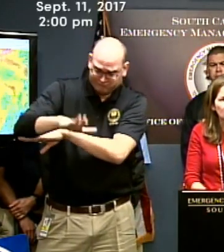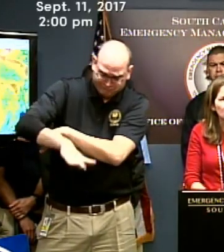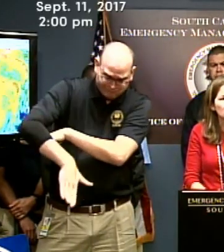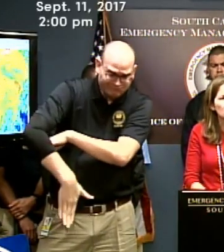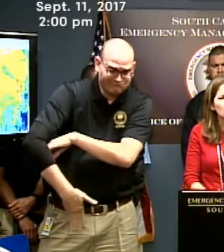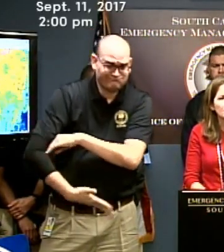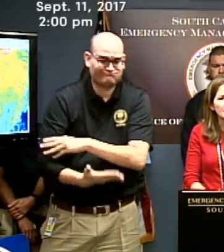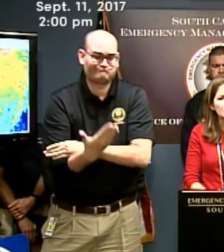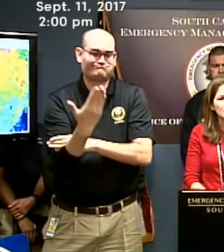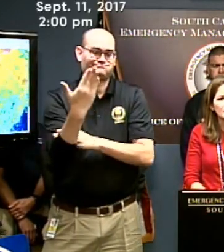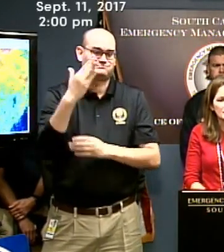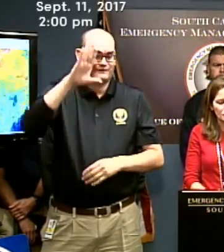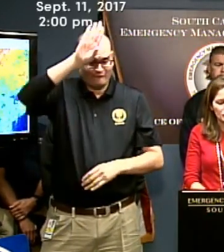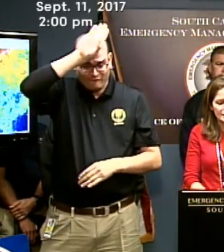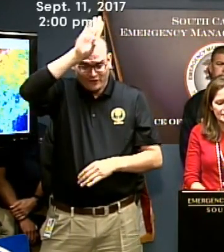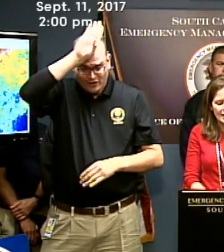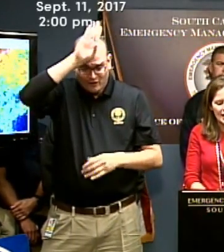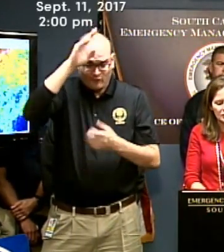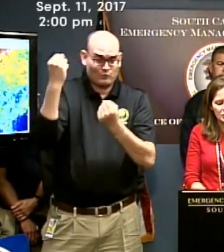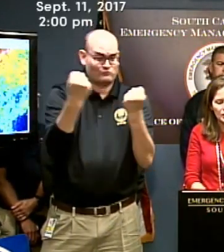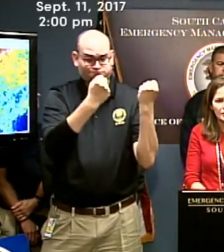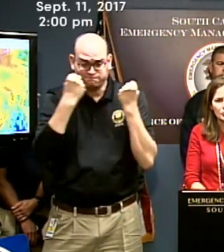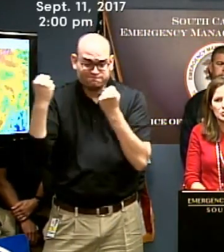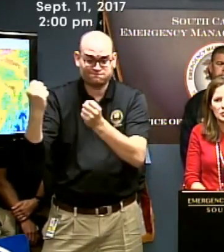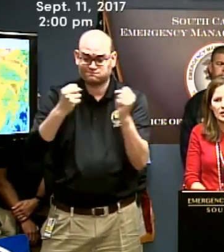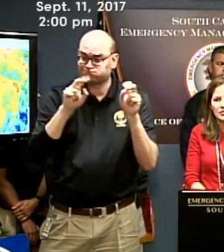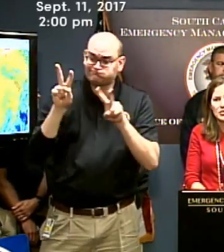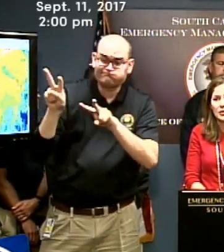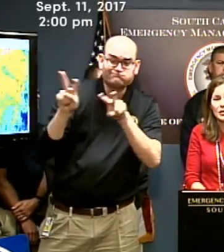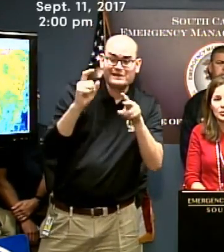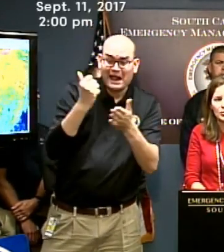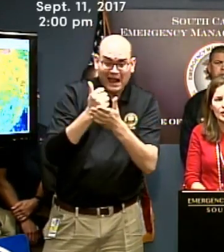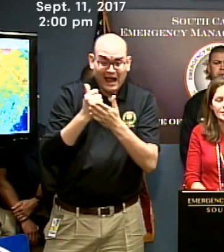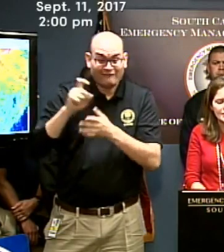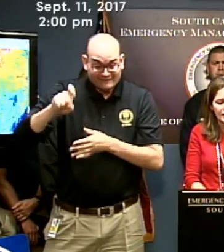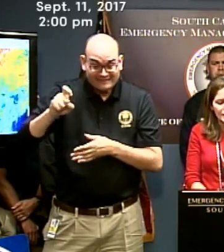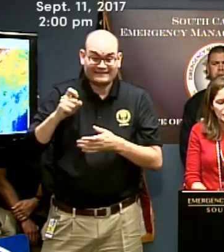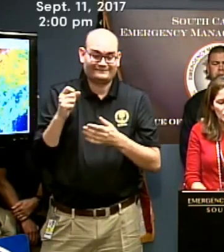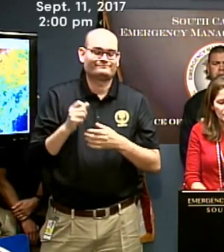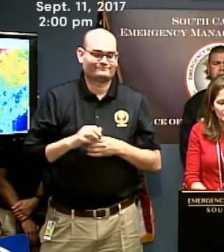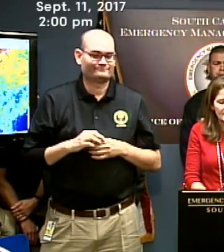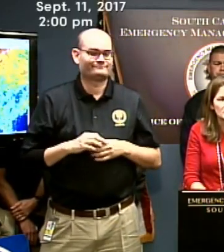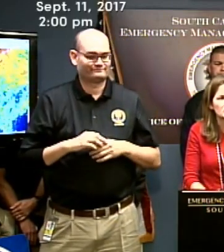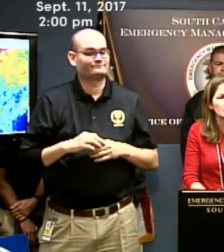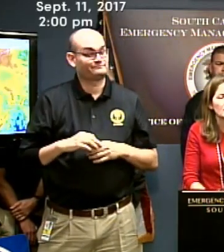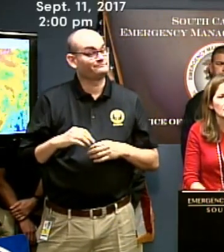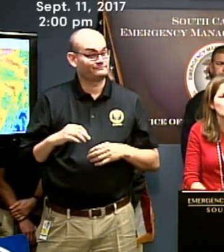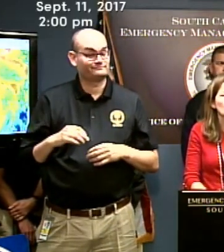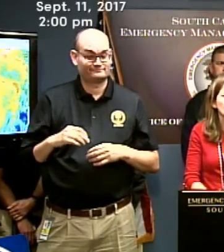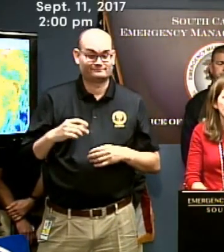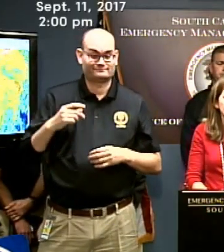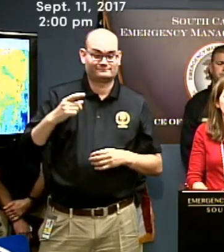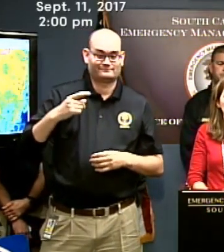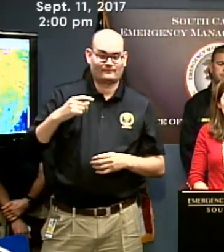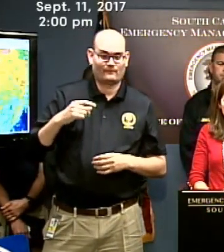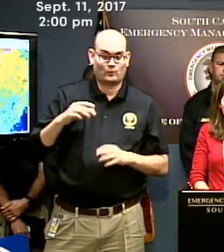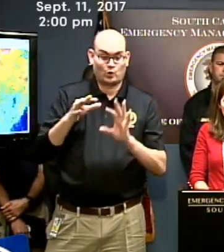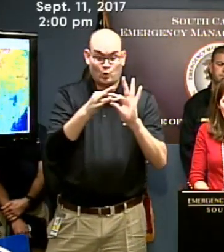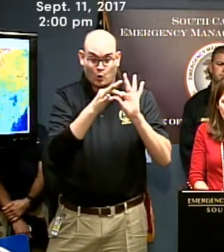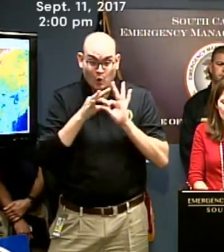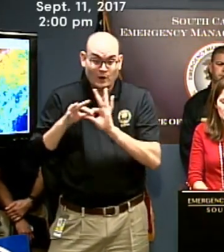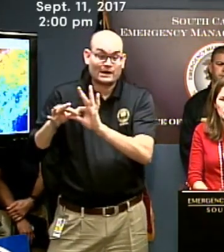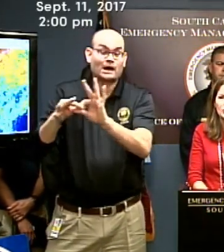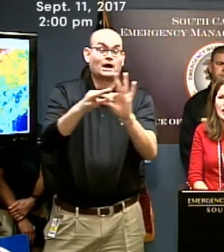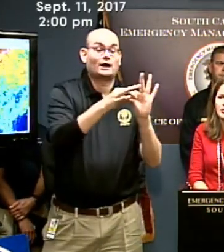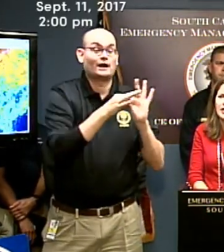Firefighter mobilization is fully staffed and ready to respond to any requests. Mobilization coordinates to move search